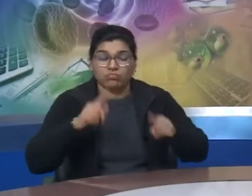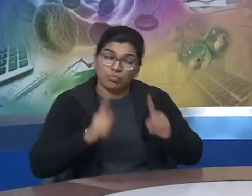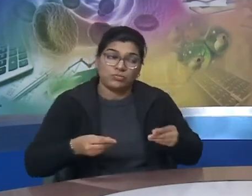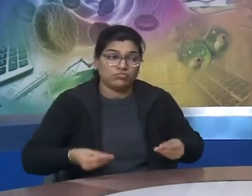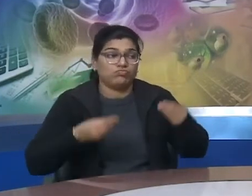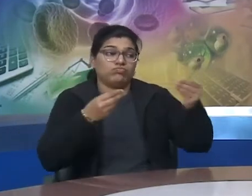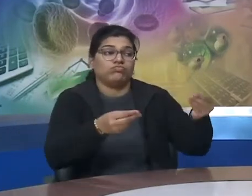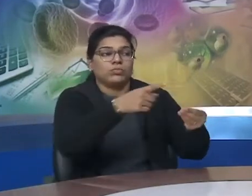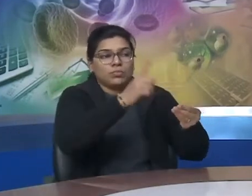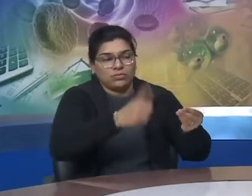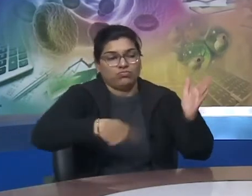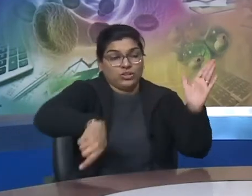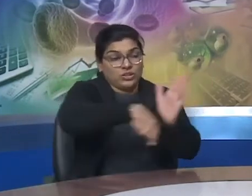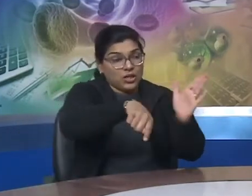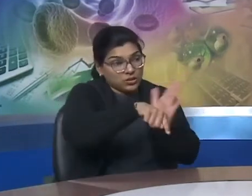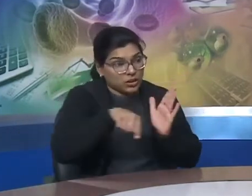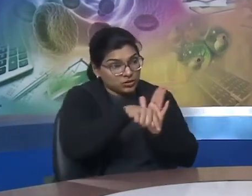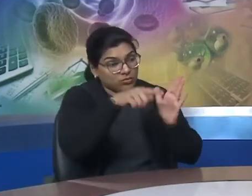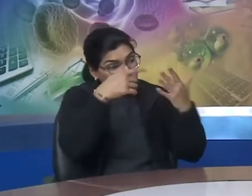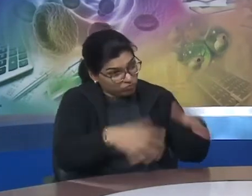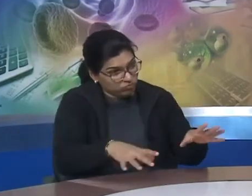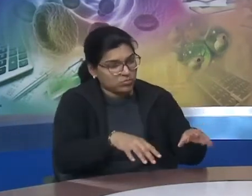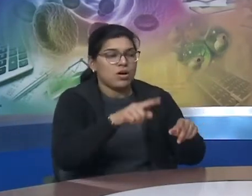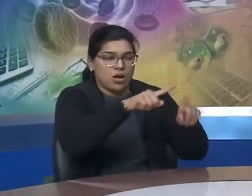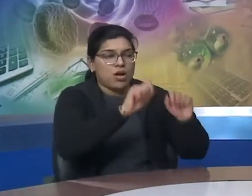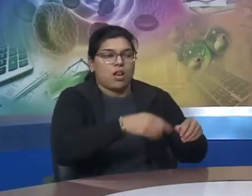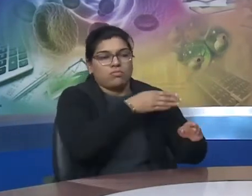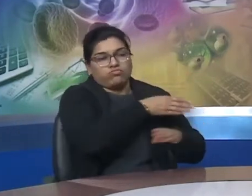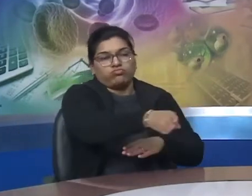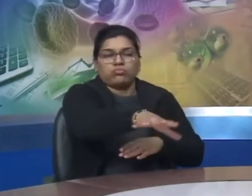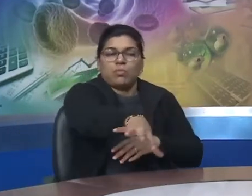you have to sign an